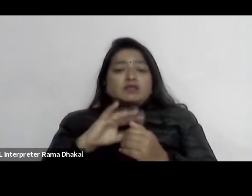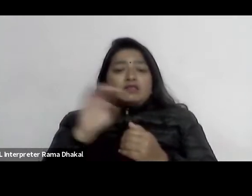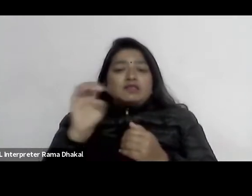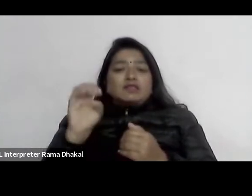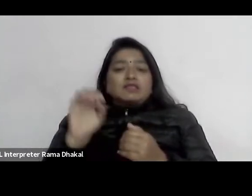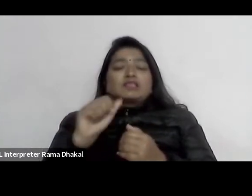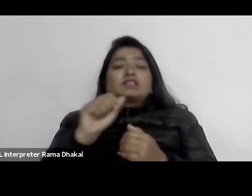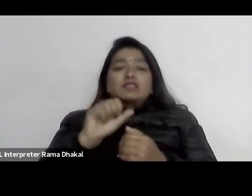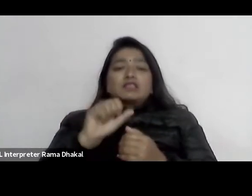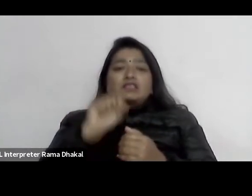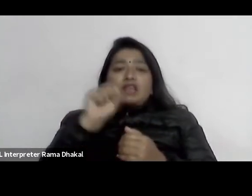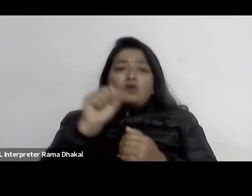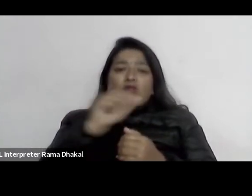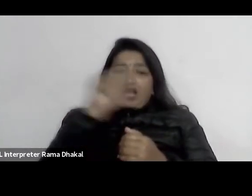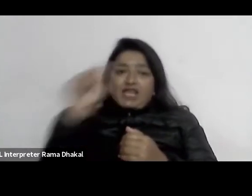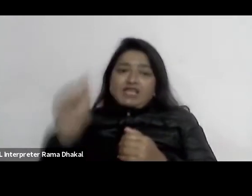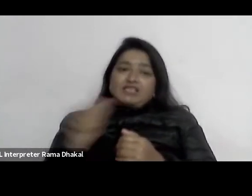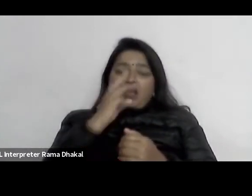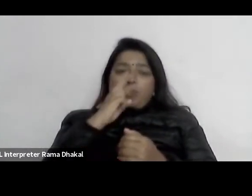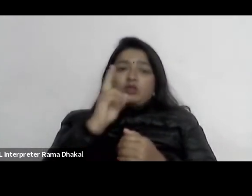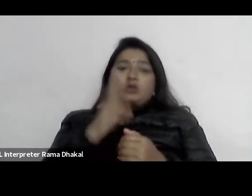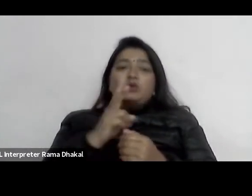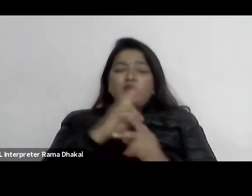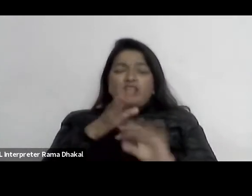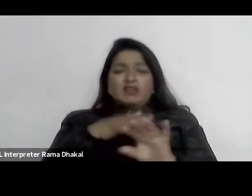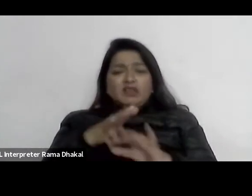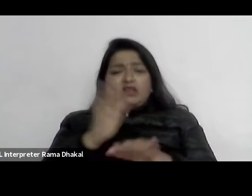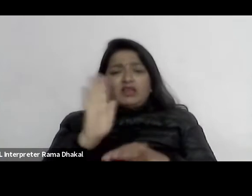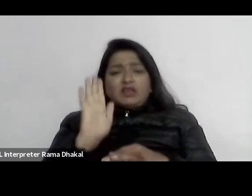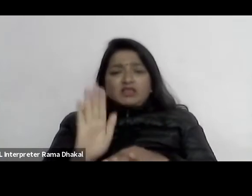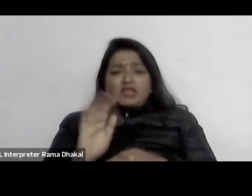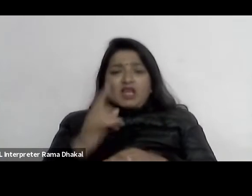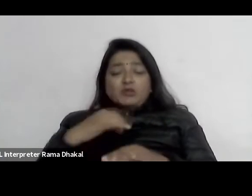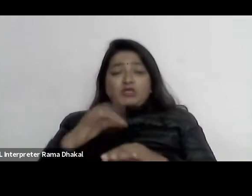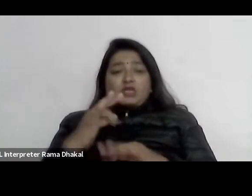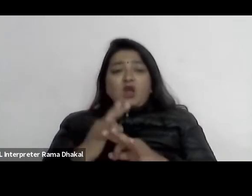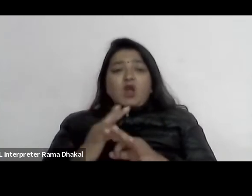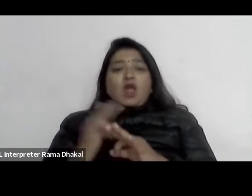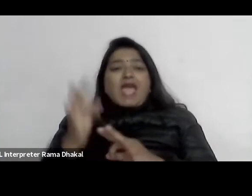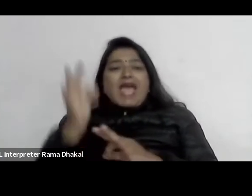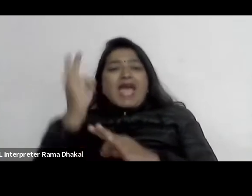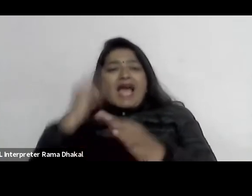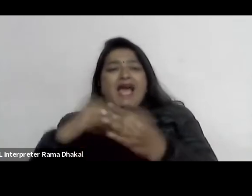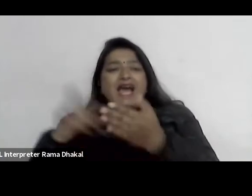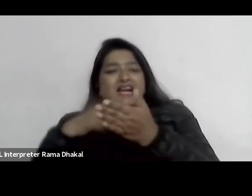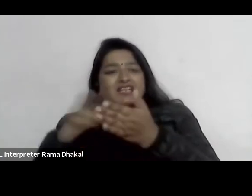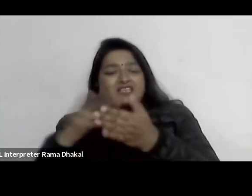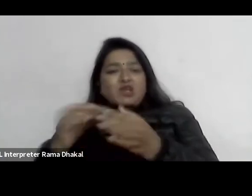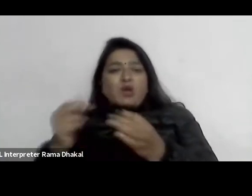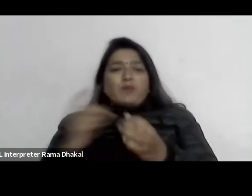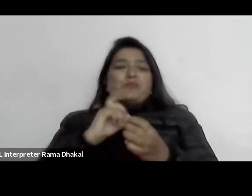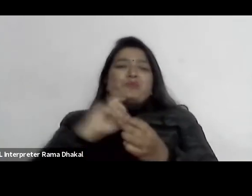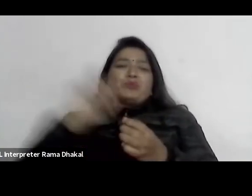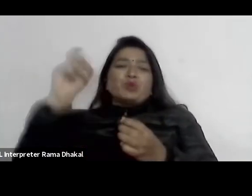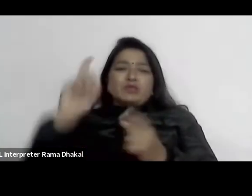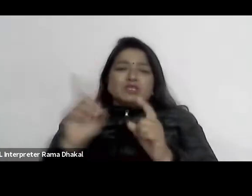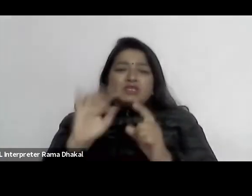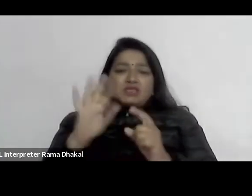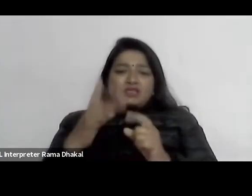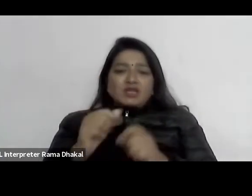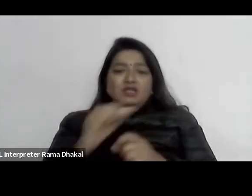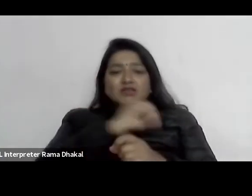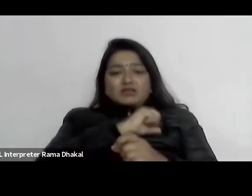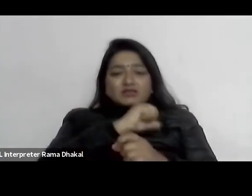Asia. And we would not have art and music in South Asia if it were not for the sex worker and the